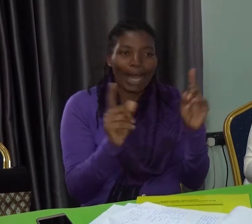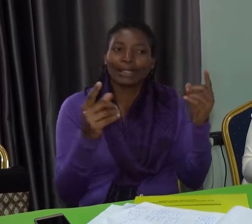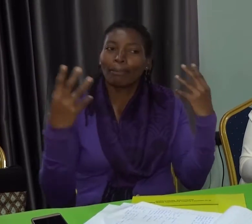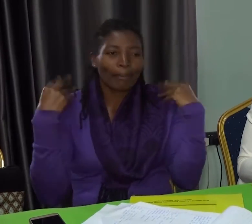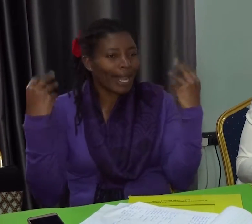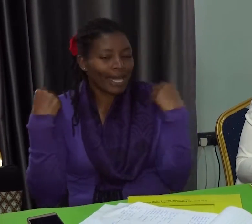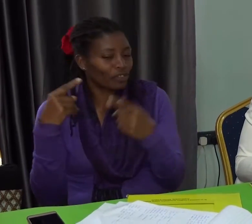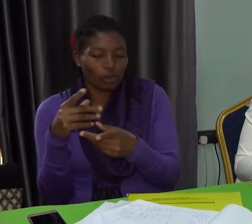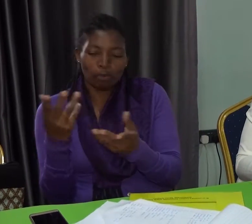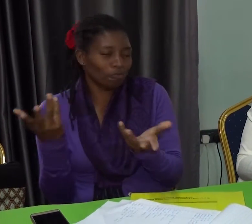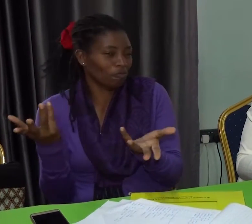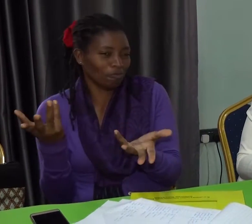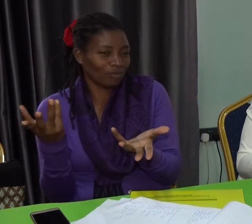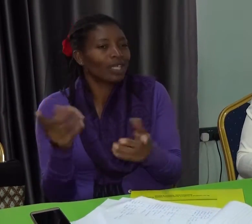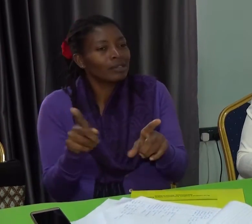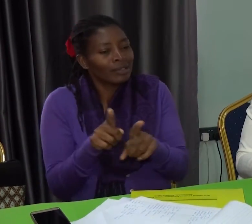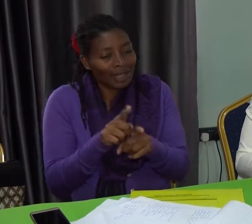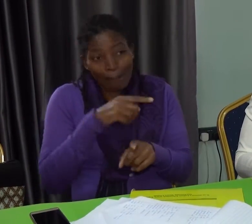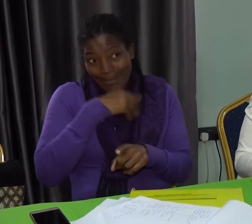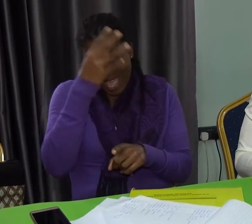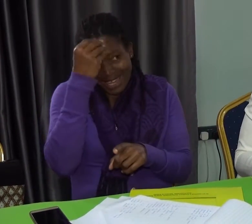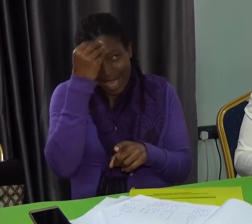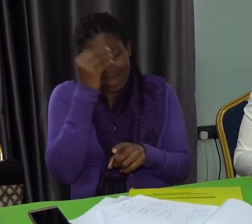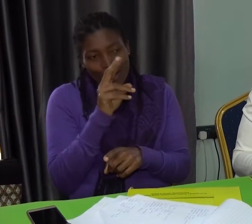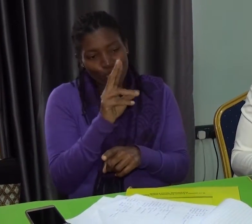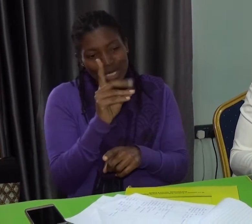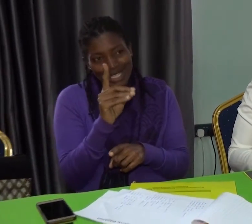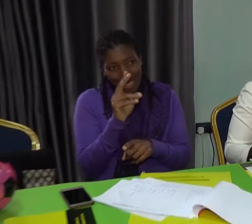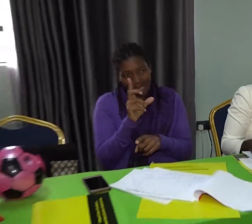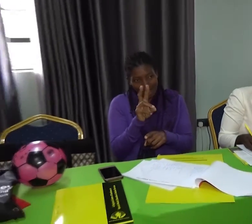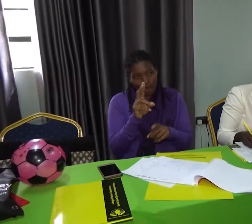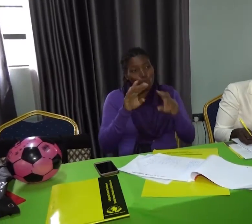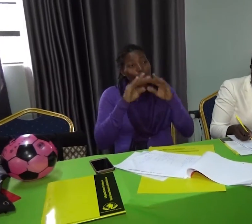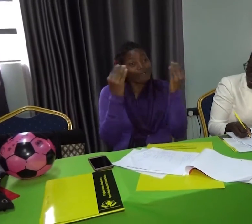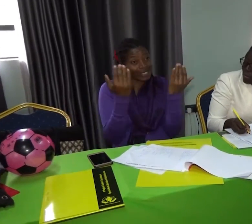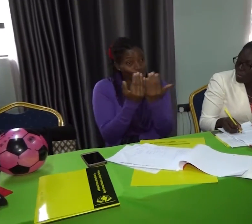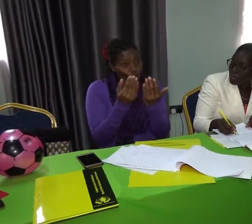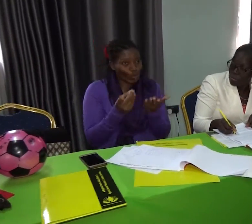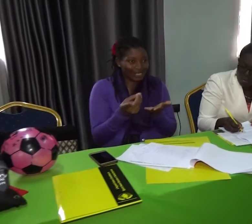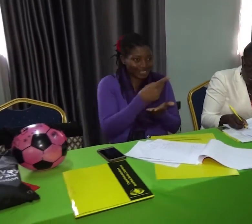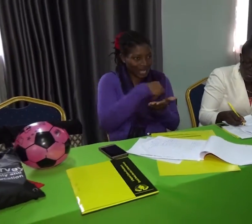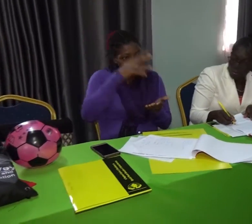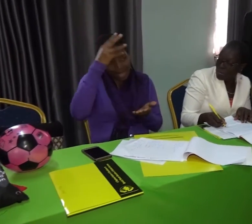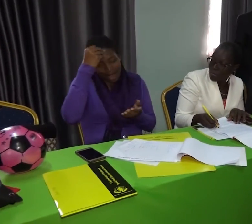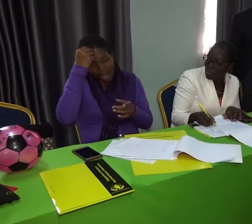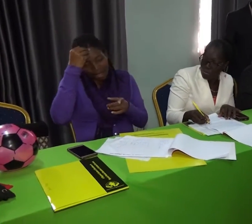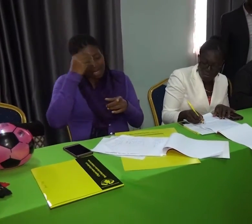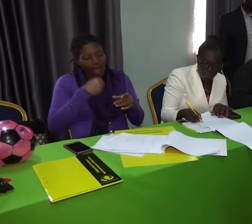very well. This was very nice. And also, I learned